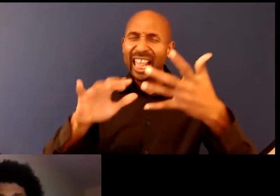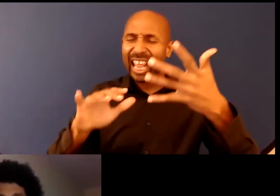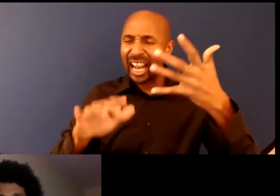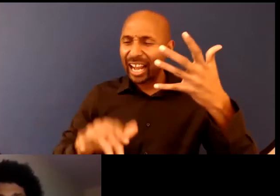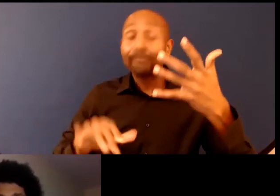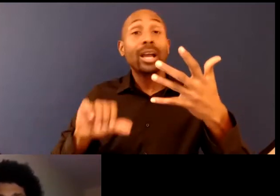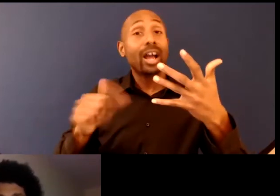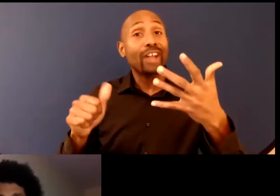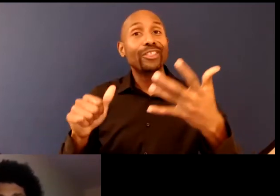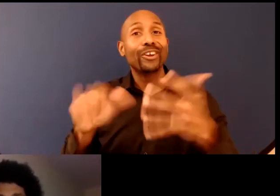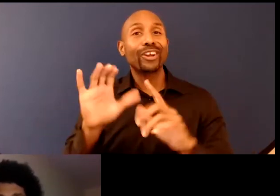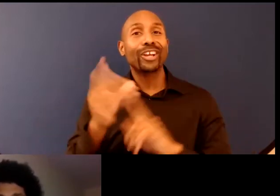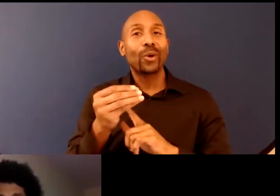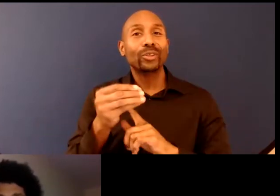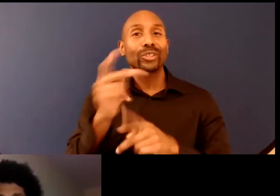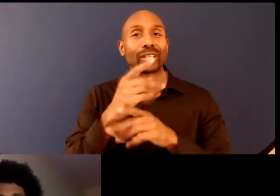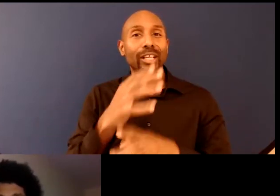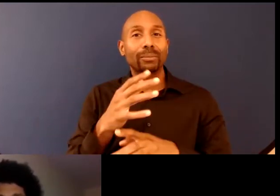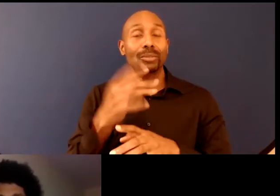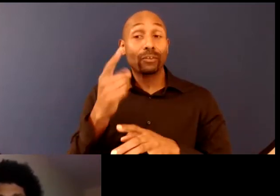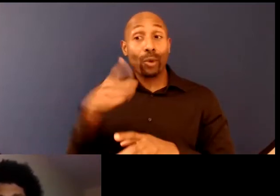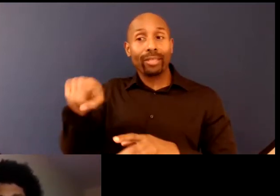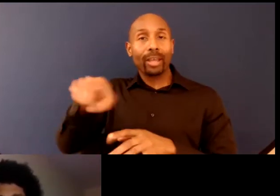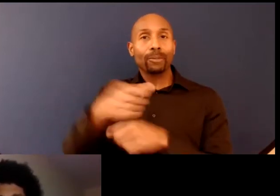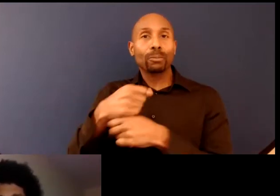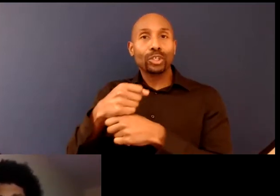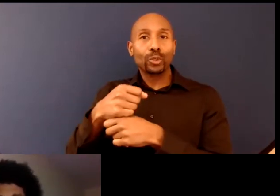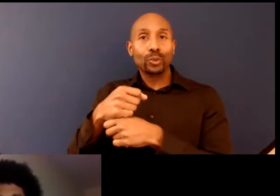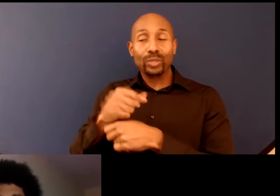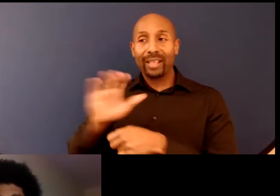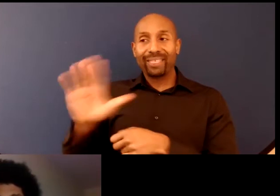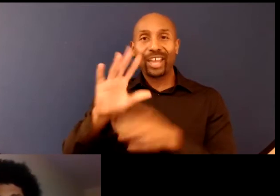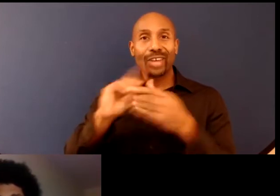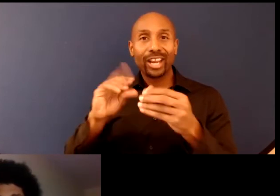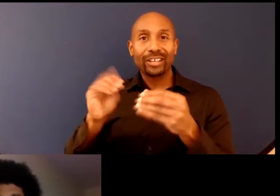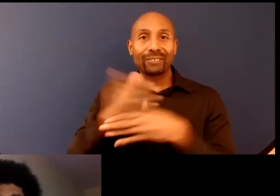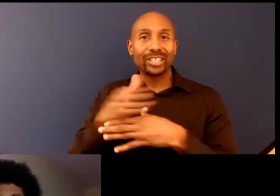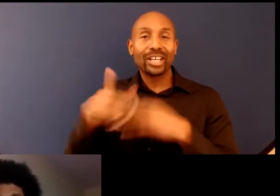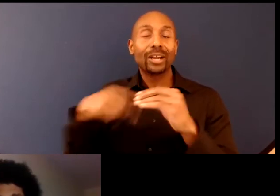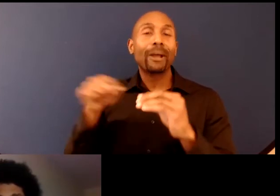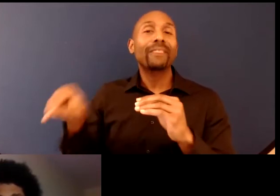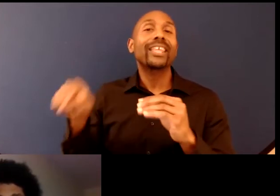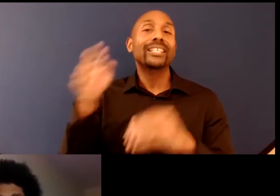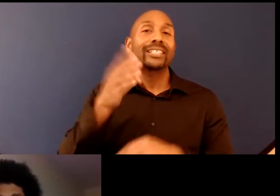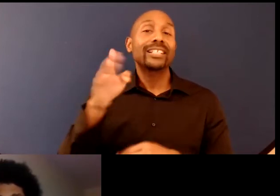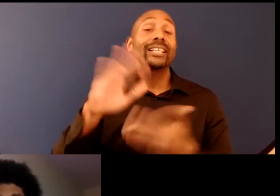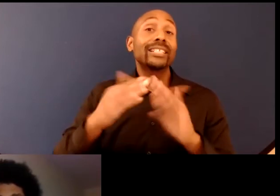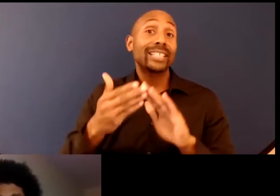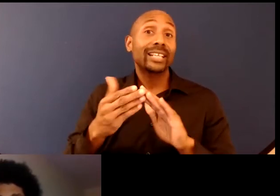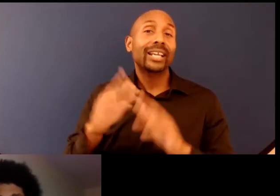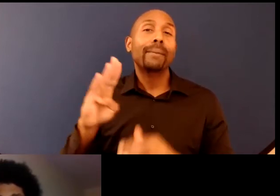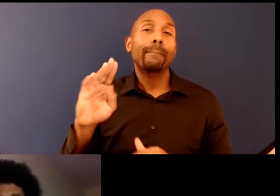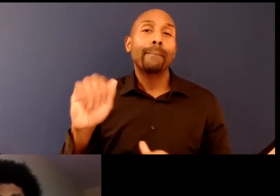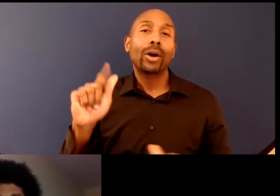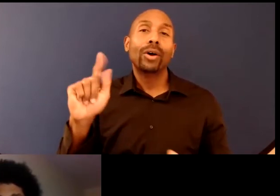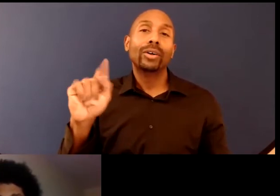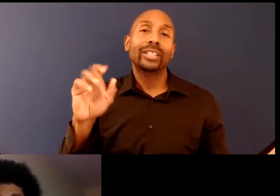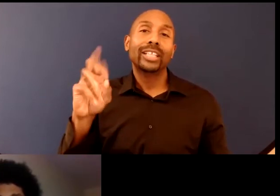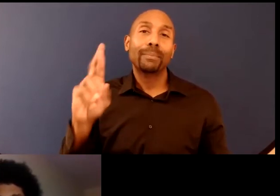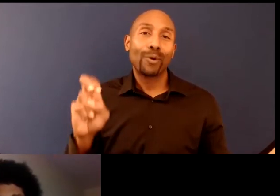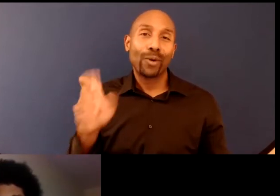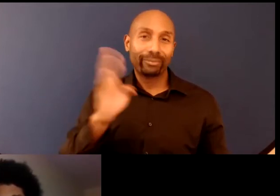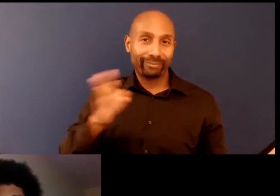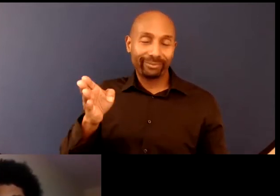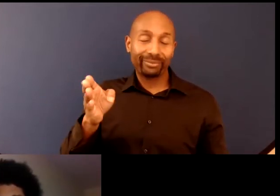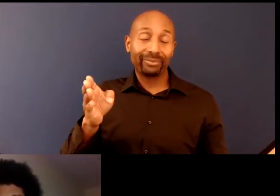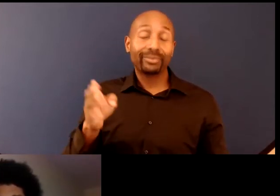and share their narratives of the city, its places, and the diverse people who have made Baltimore what it is today. We're delighted to have